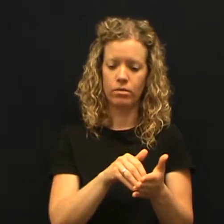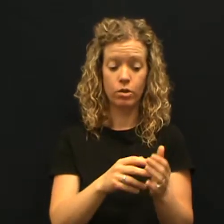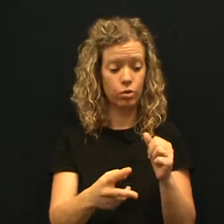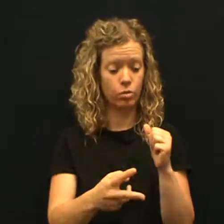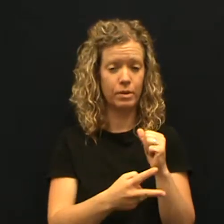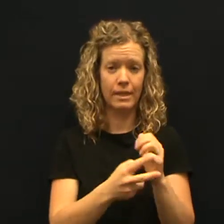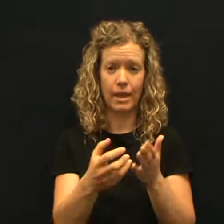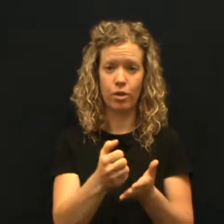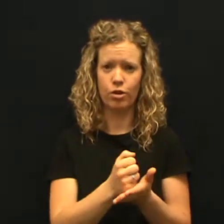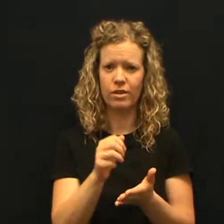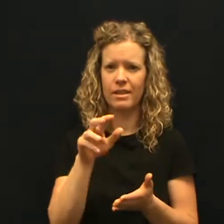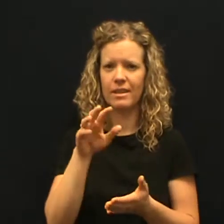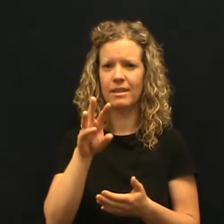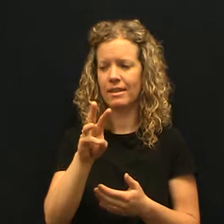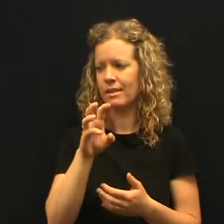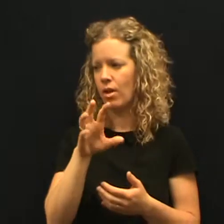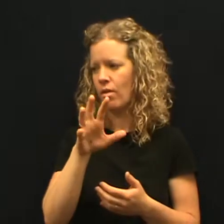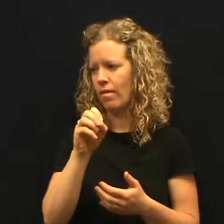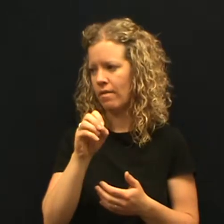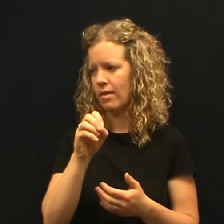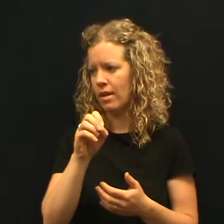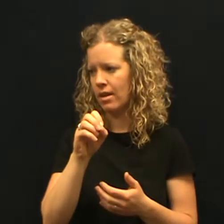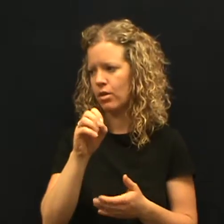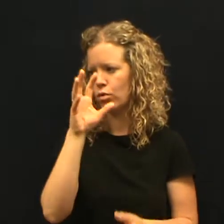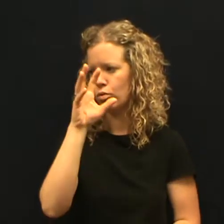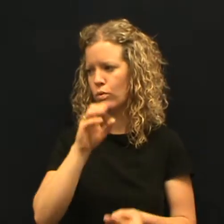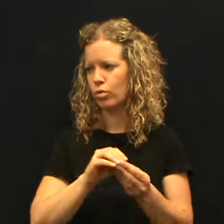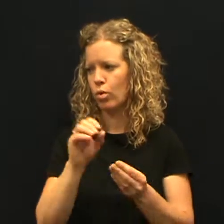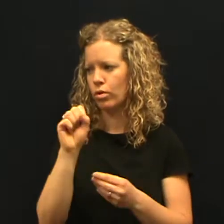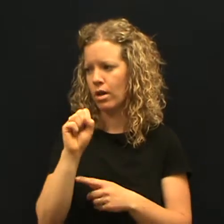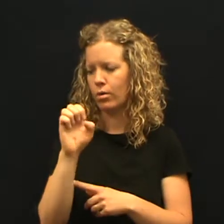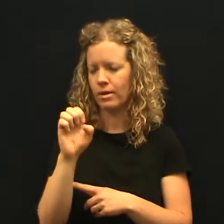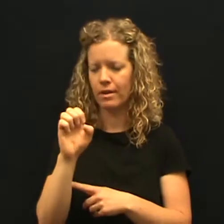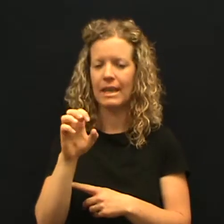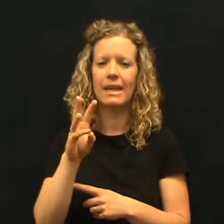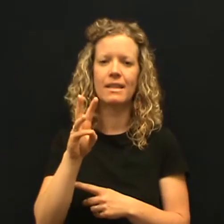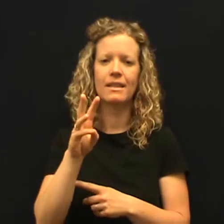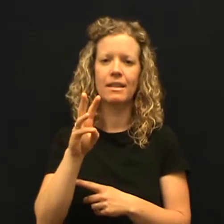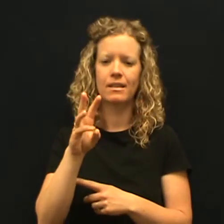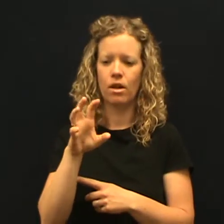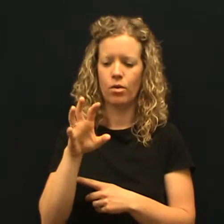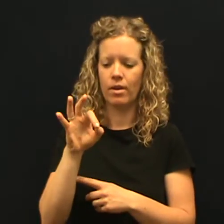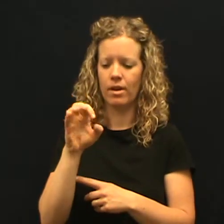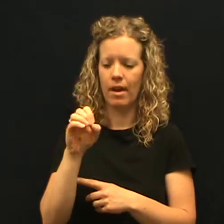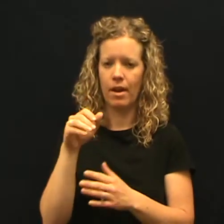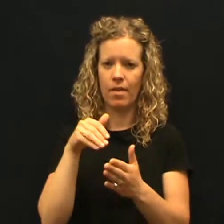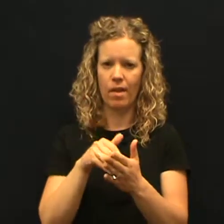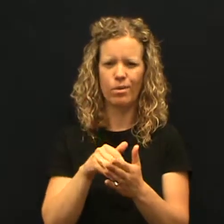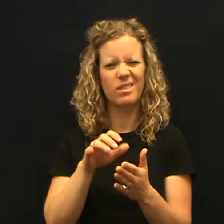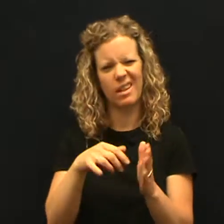$650,000 for total stockholders' equity of $690,000. So that's the example we're going to use here.